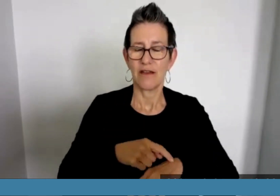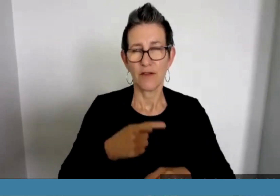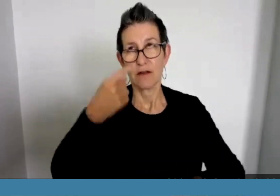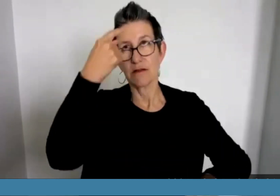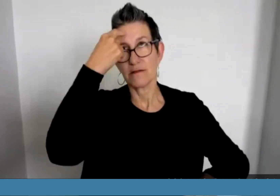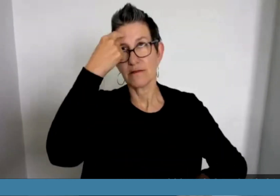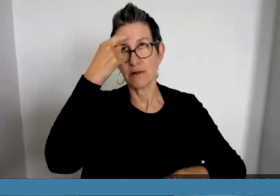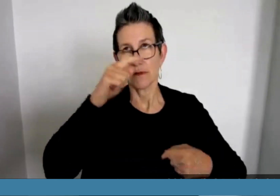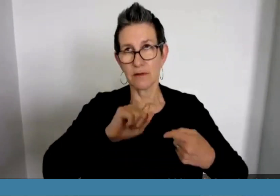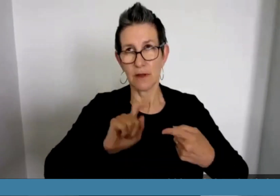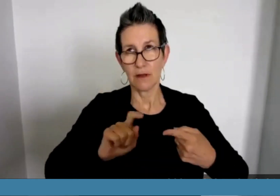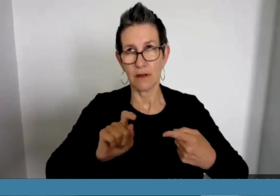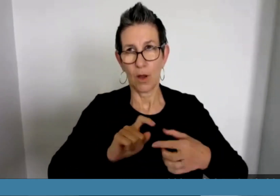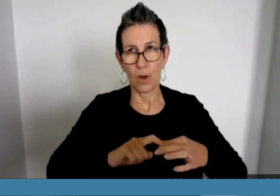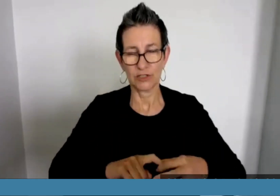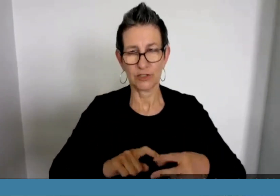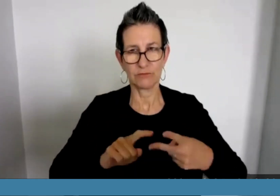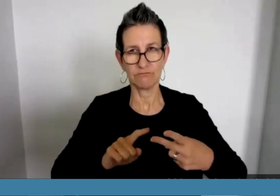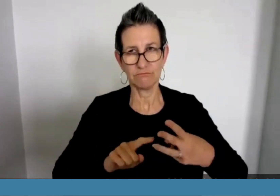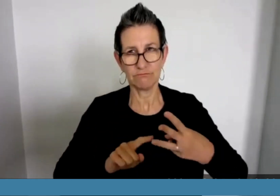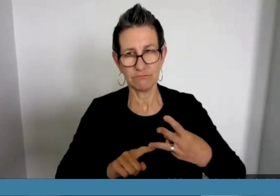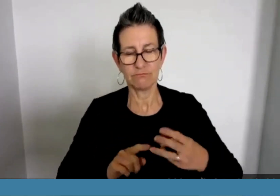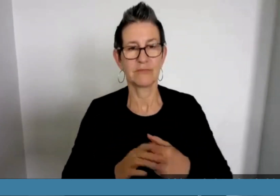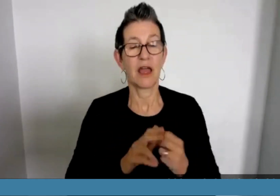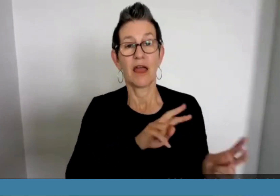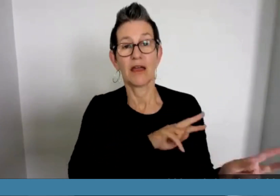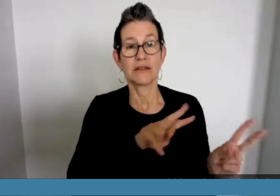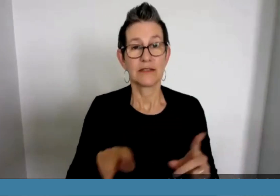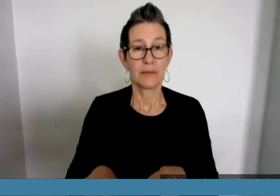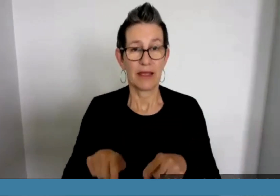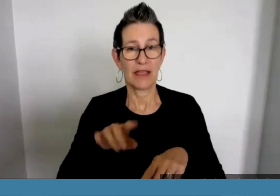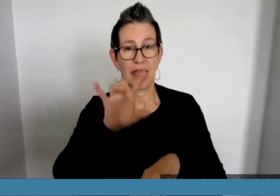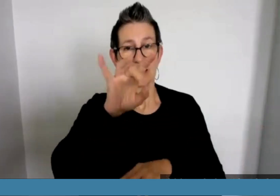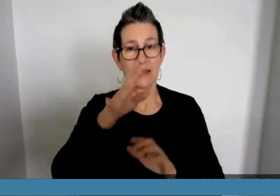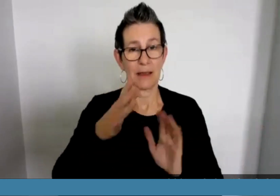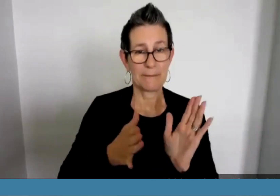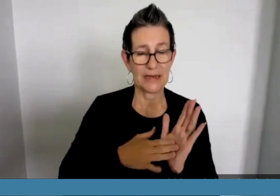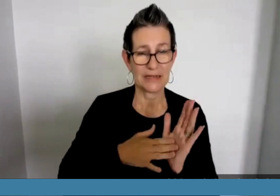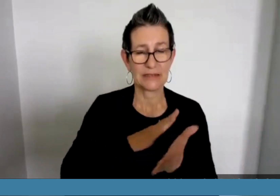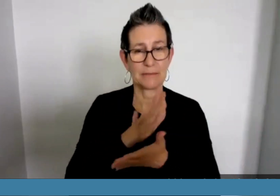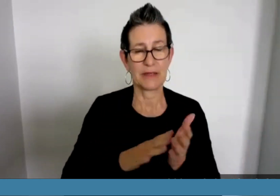you might like to ask, and we'll see you back here in 10 minutes at 12:50.